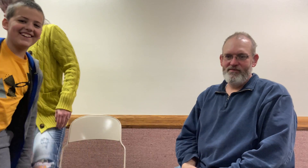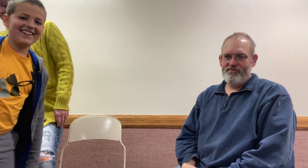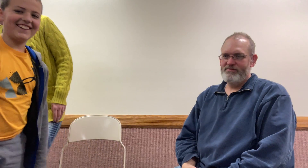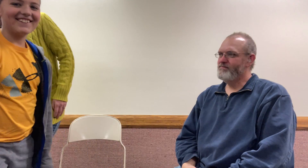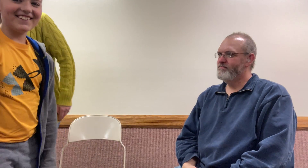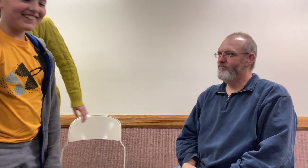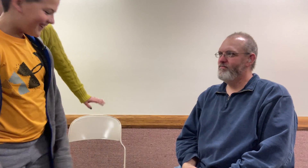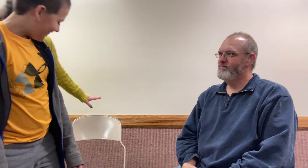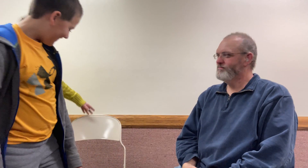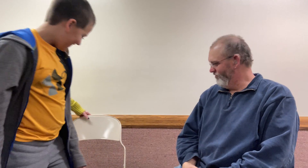Hi.